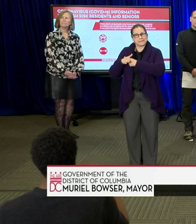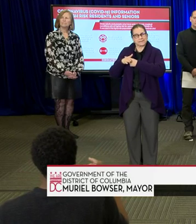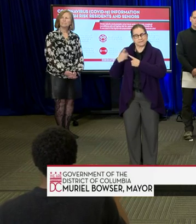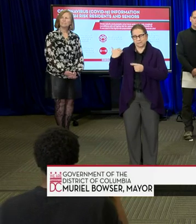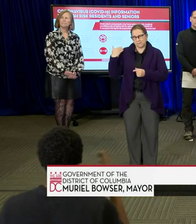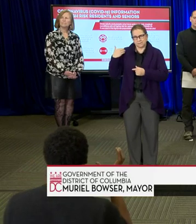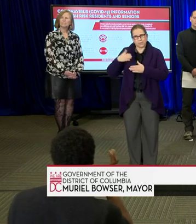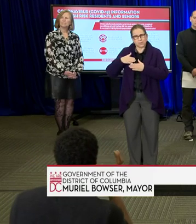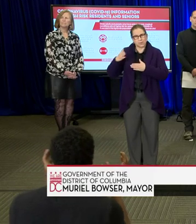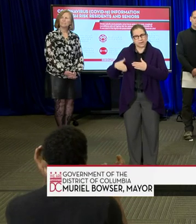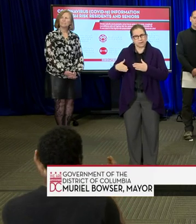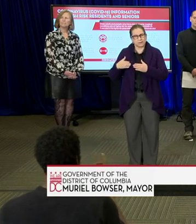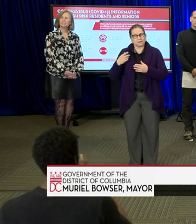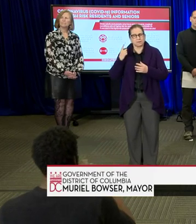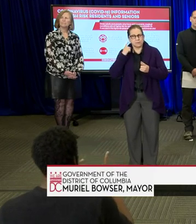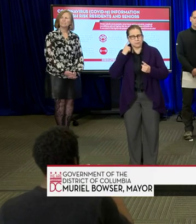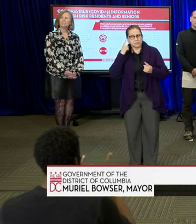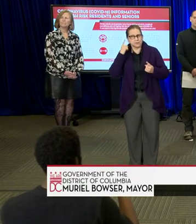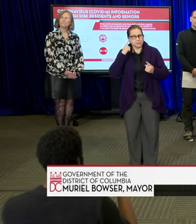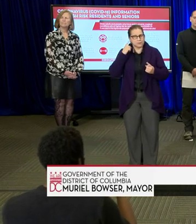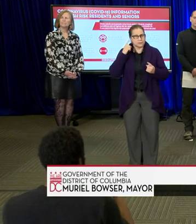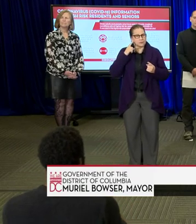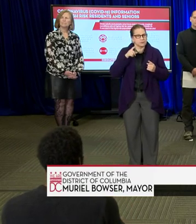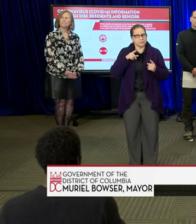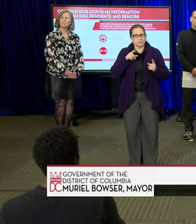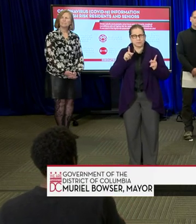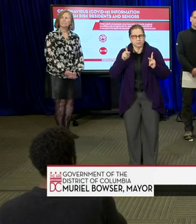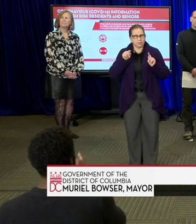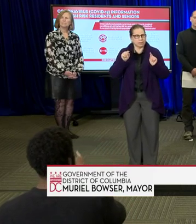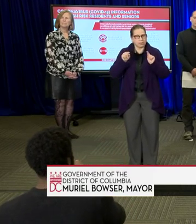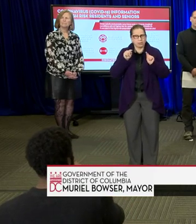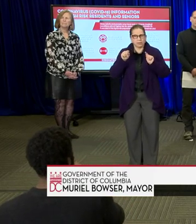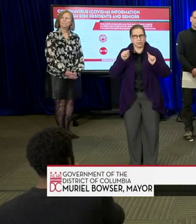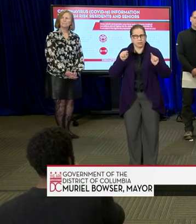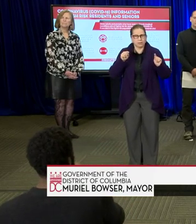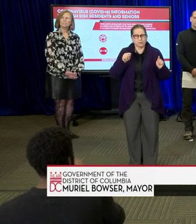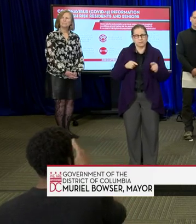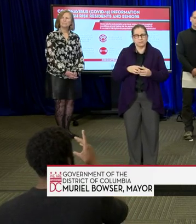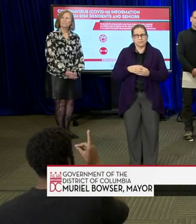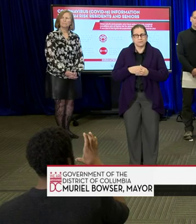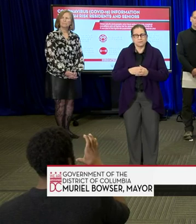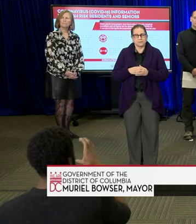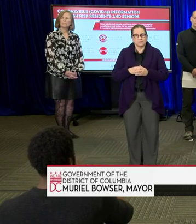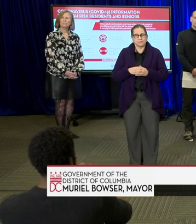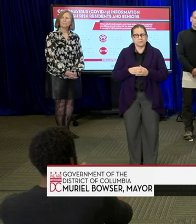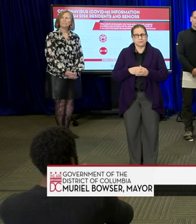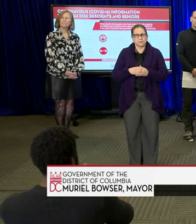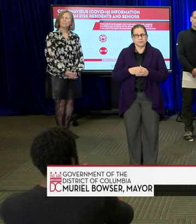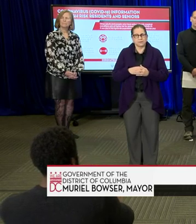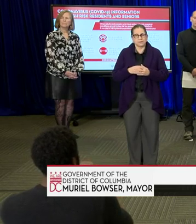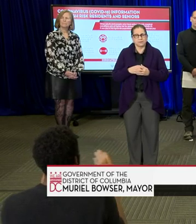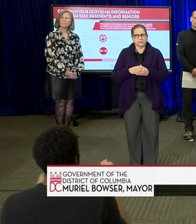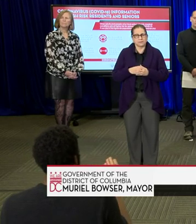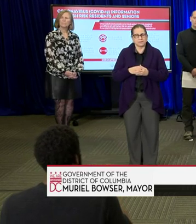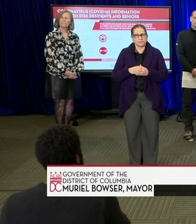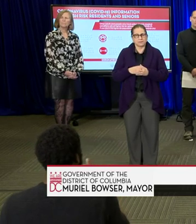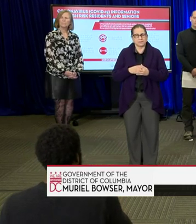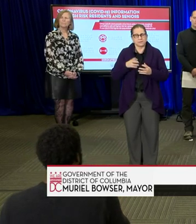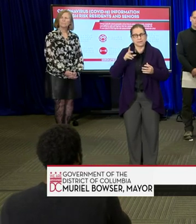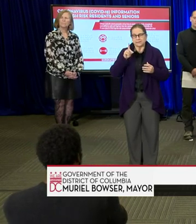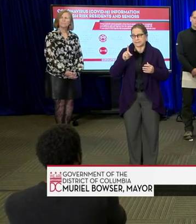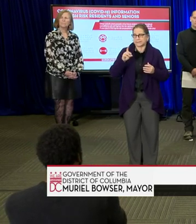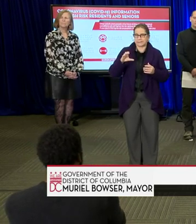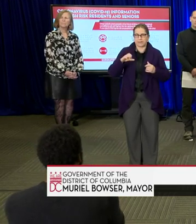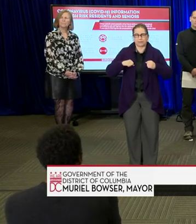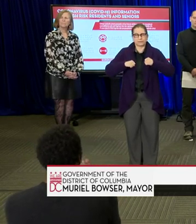from District Protective Services that they didn't have personal protective equipment from the